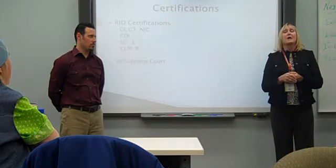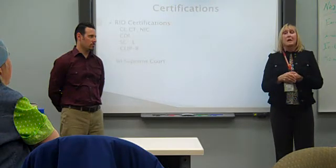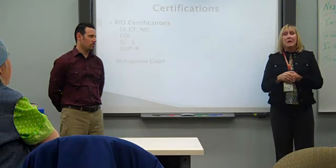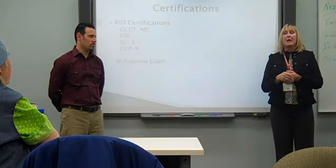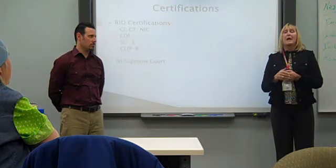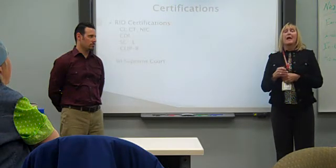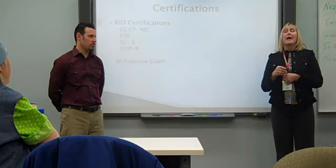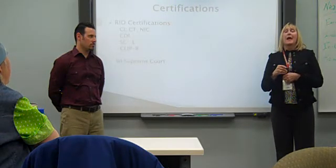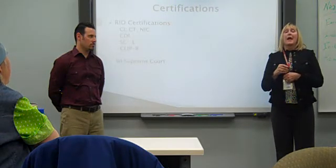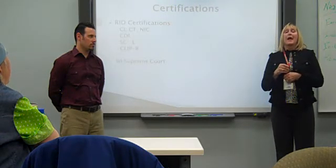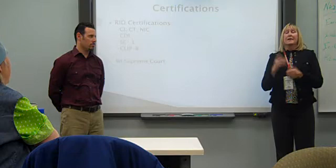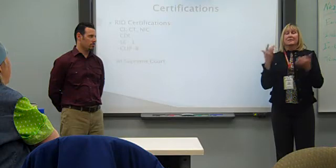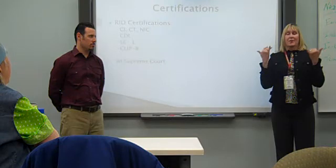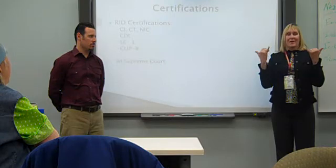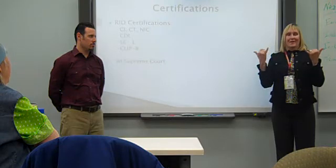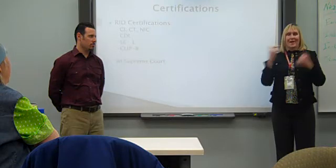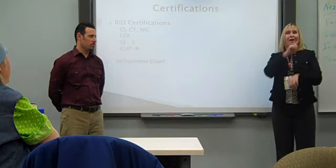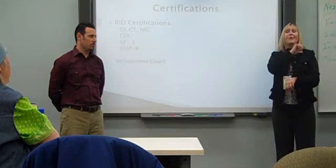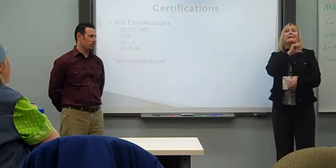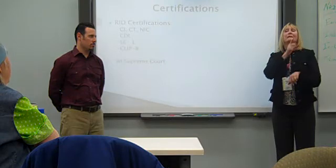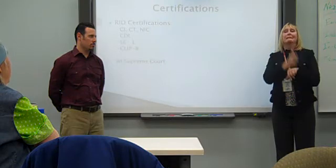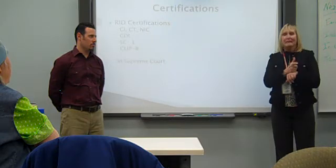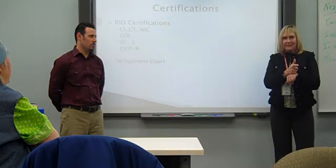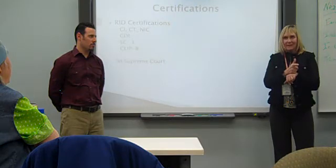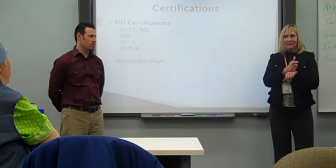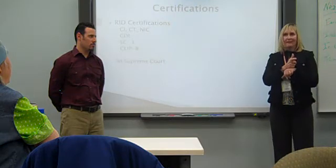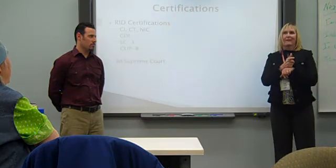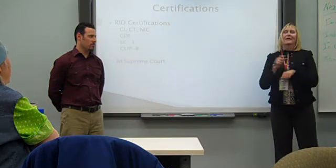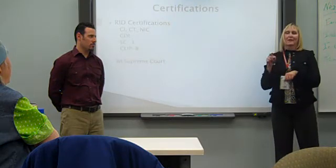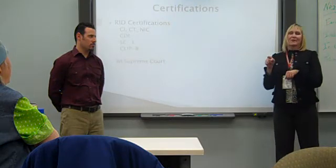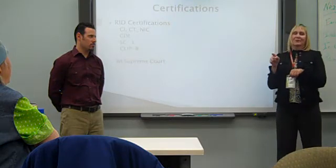And there was probably about 20 people in the courtroom.